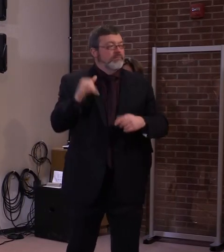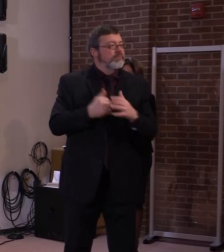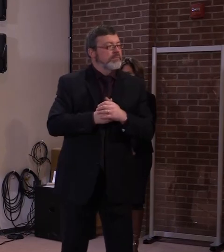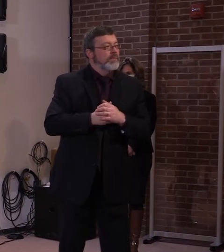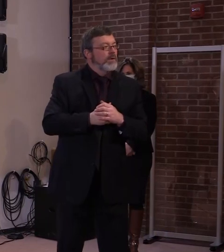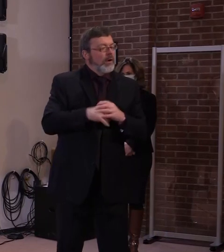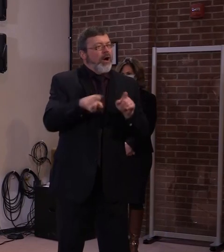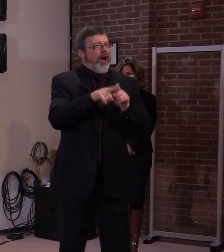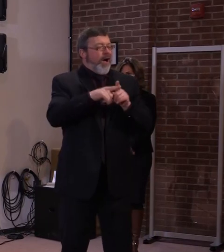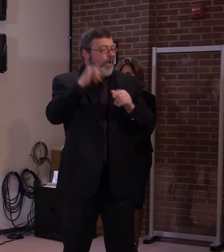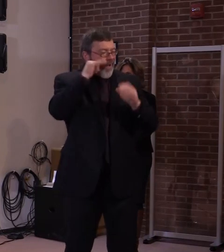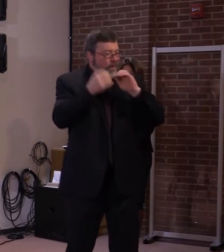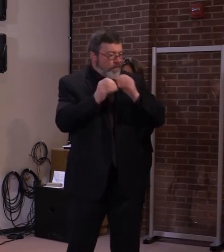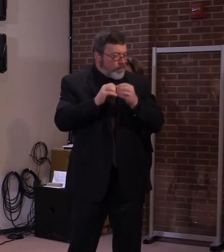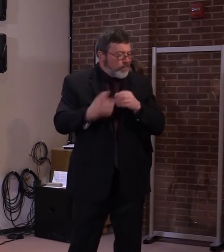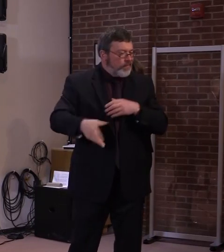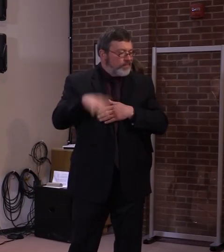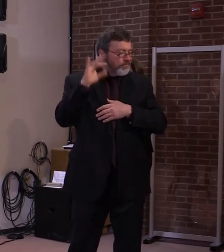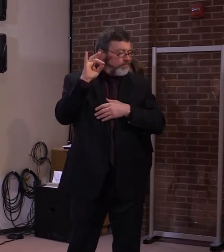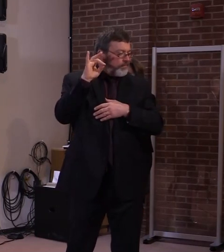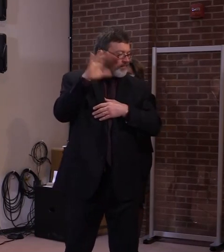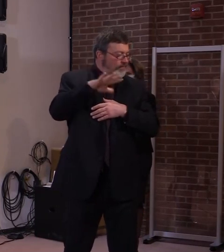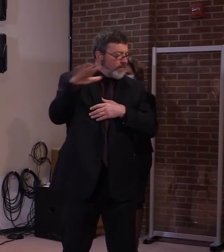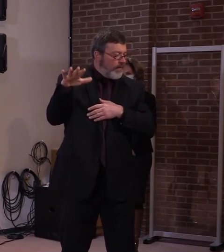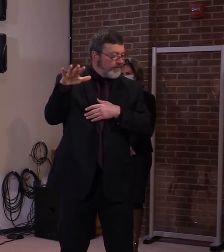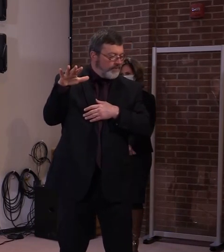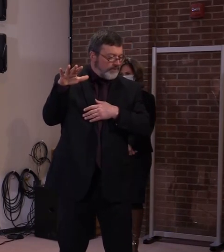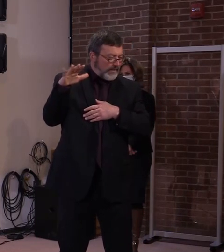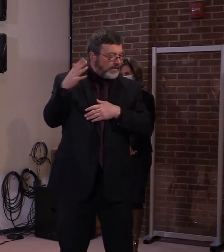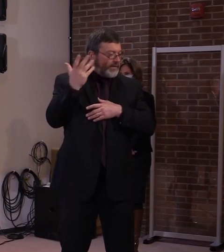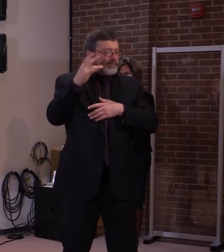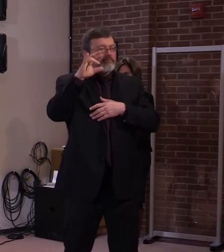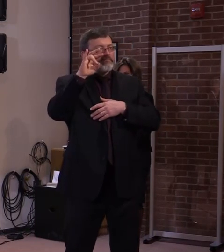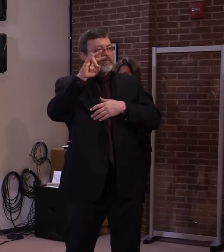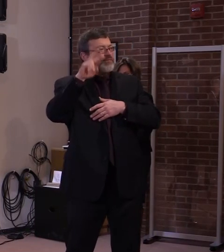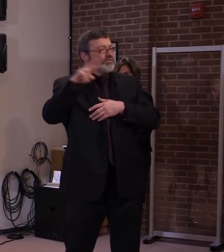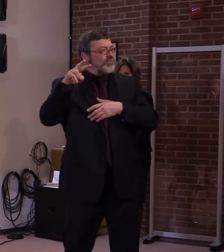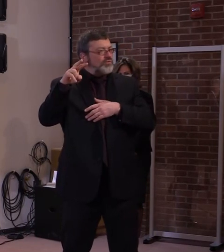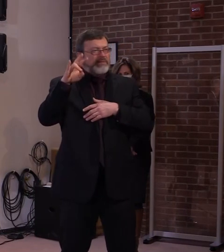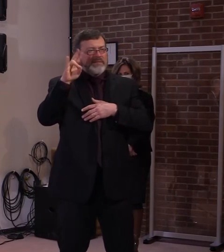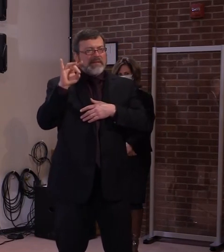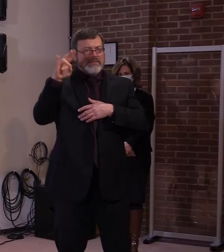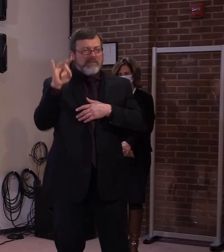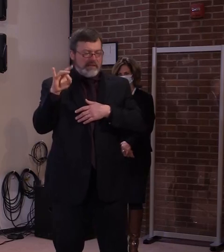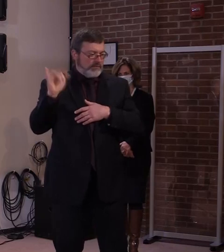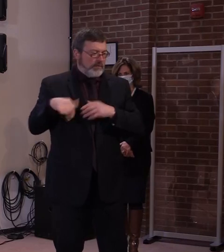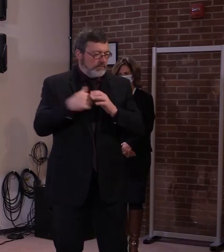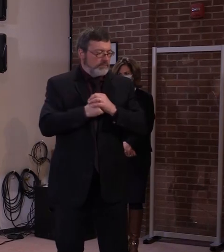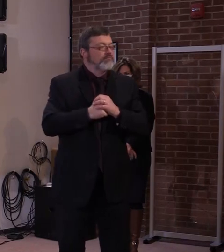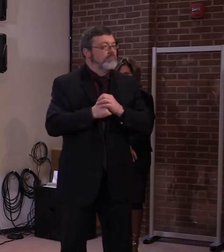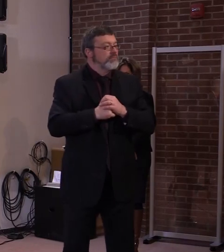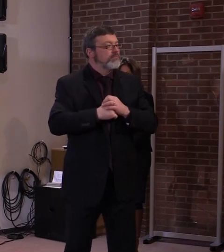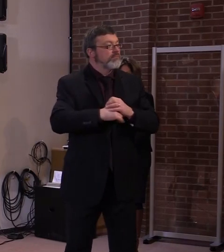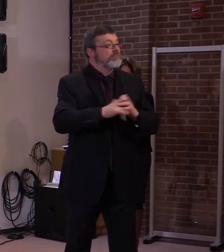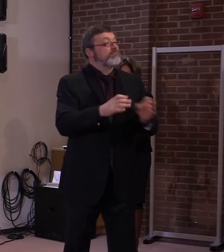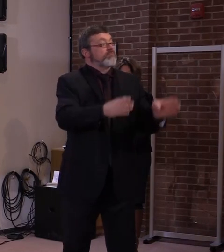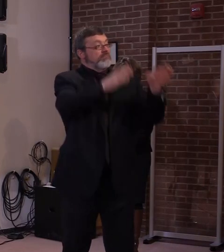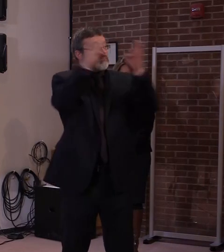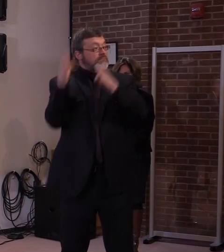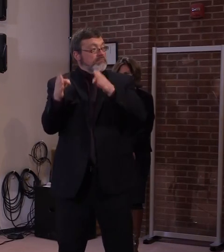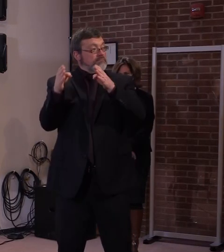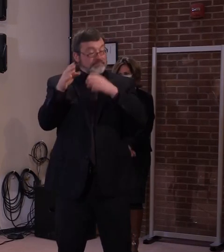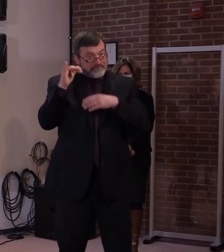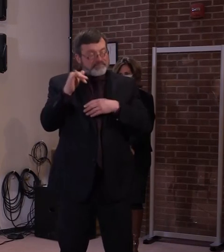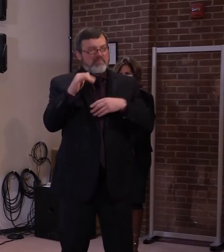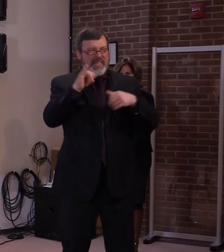855-722-7878. So remember, the first priority is to get vaccinated and boosted. Number two is get tested before you